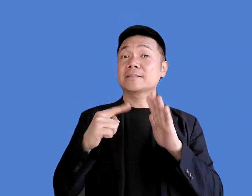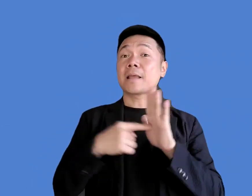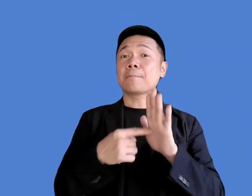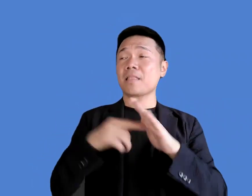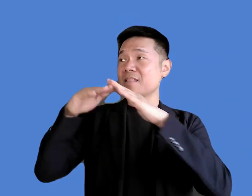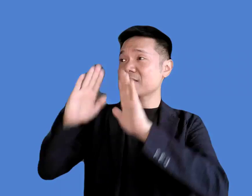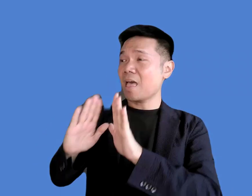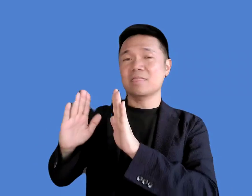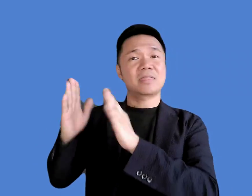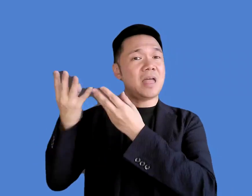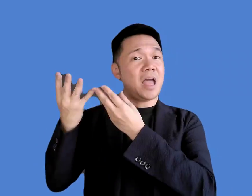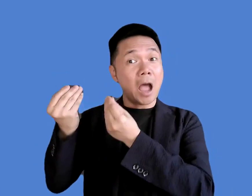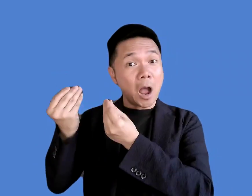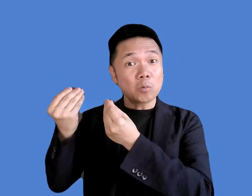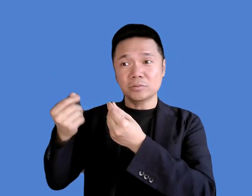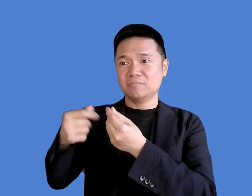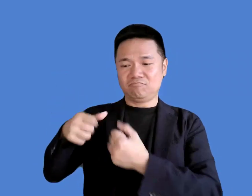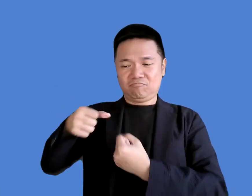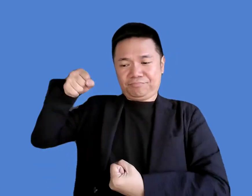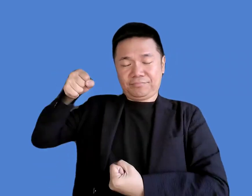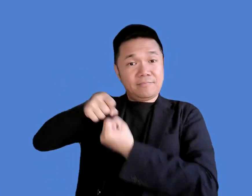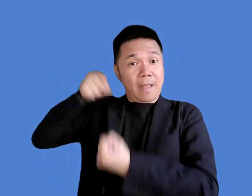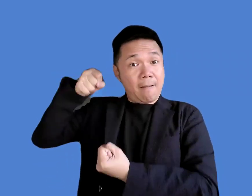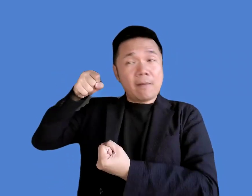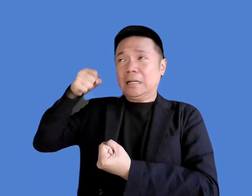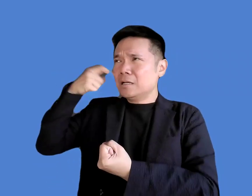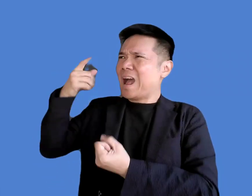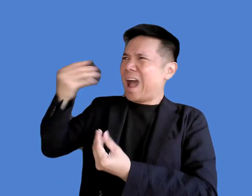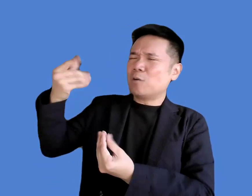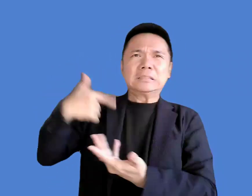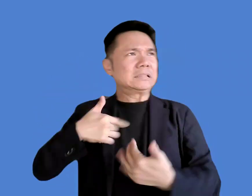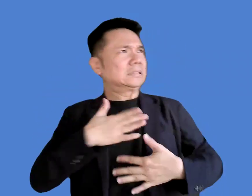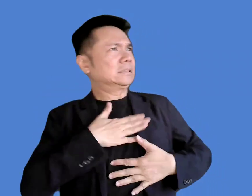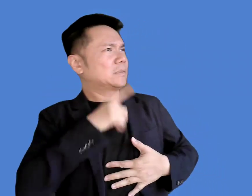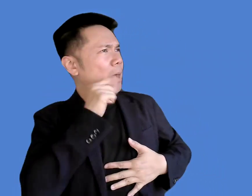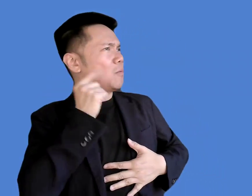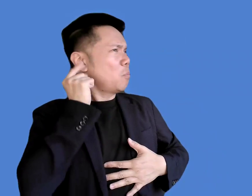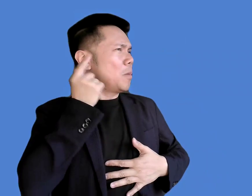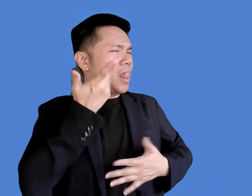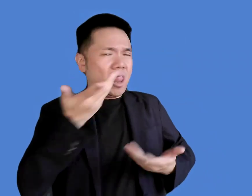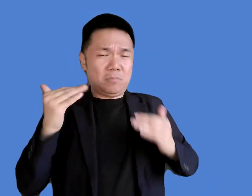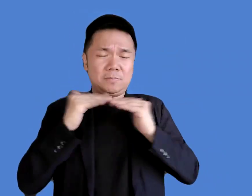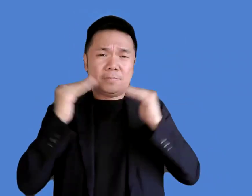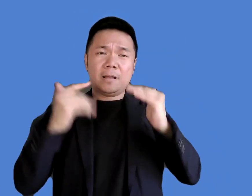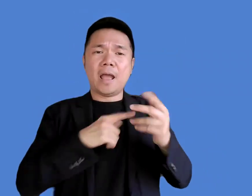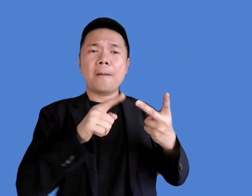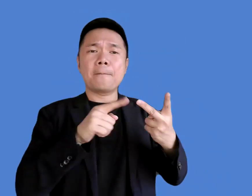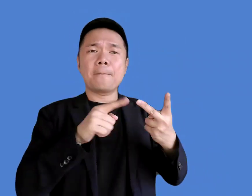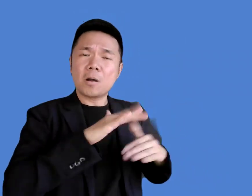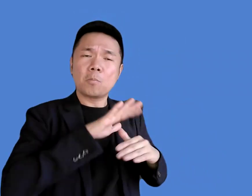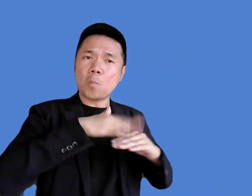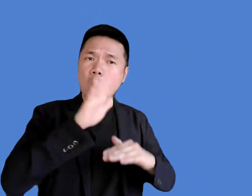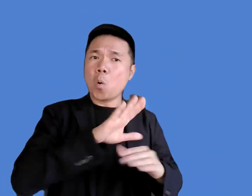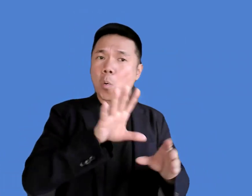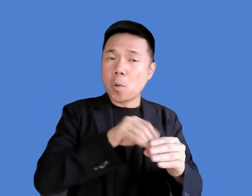for women. We've seen a lot of agent models where training is delivered, but it requires participants to be